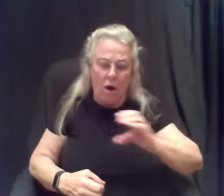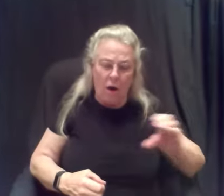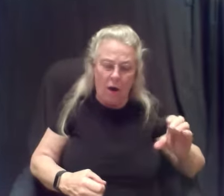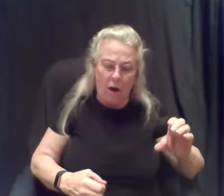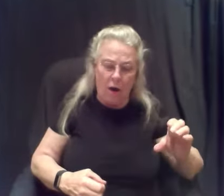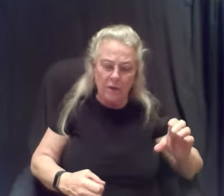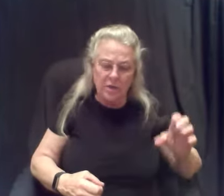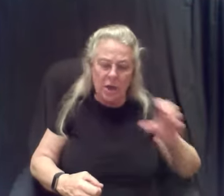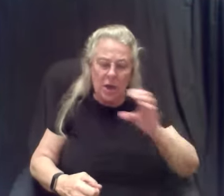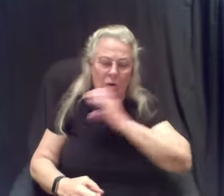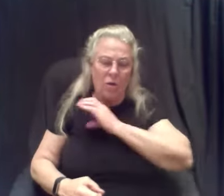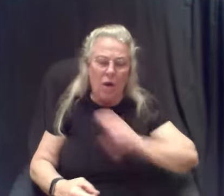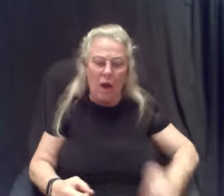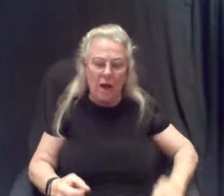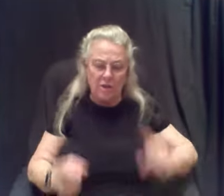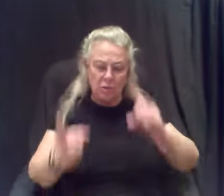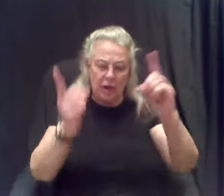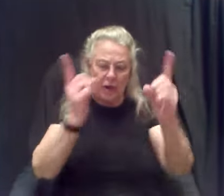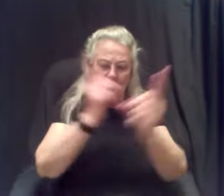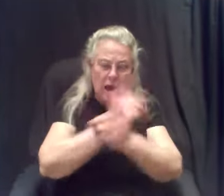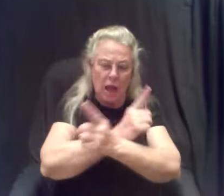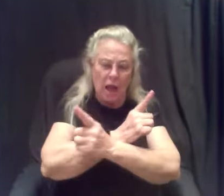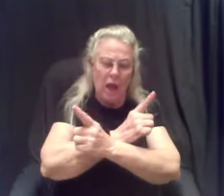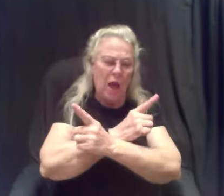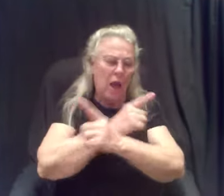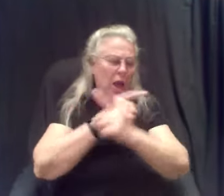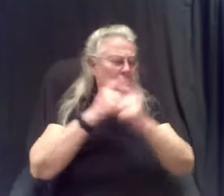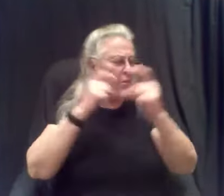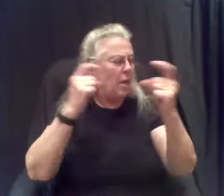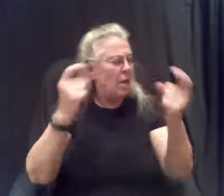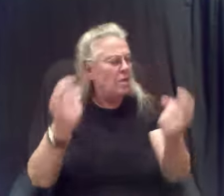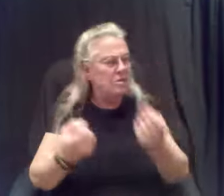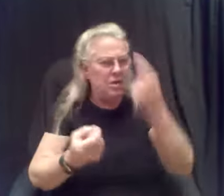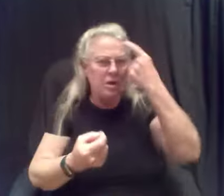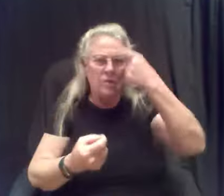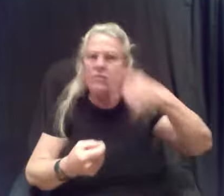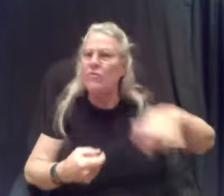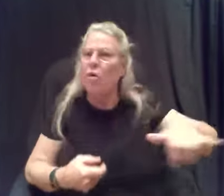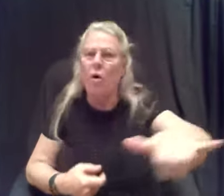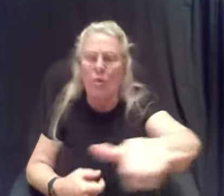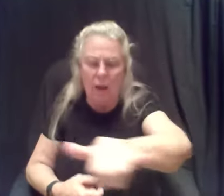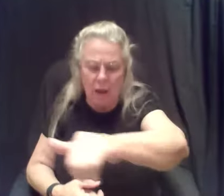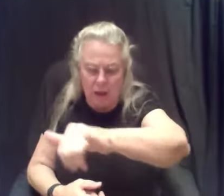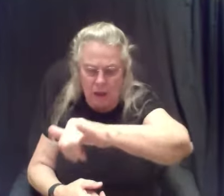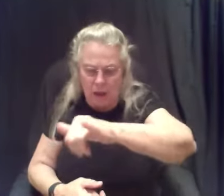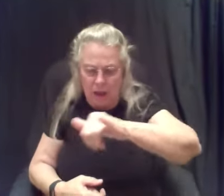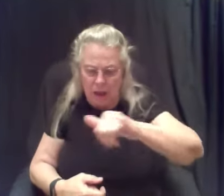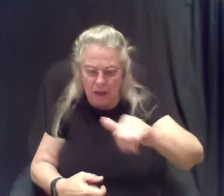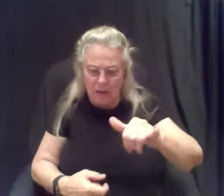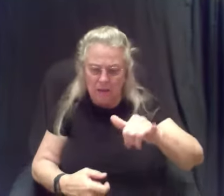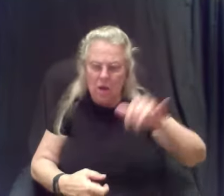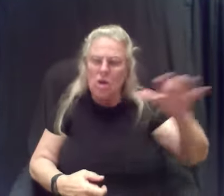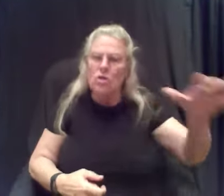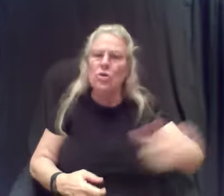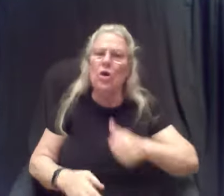Christ became sin for us, took